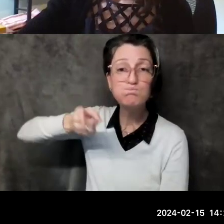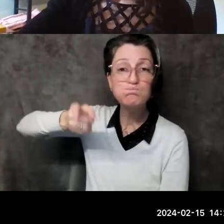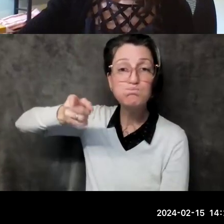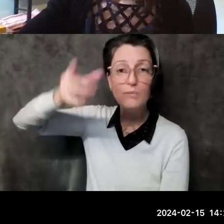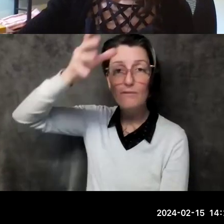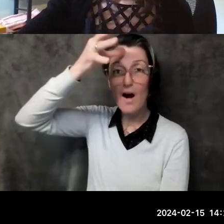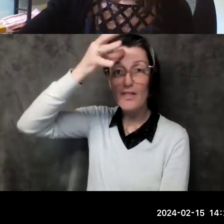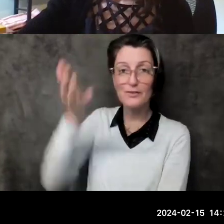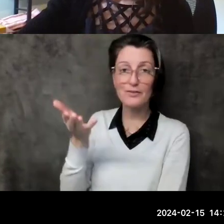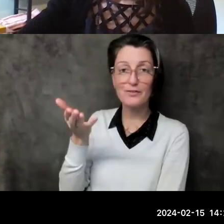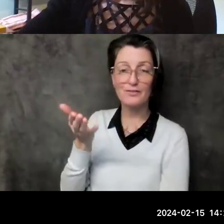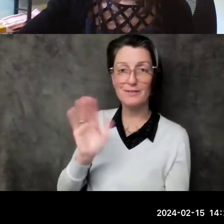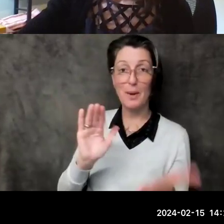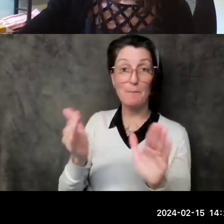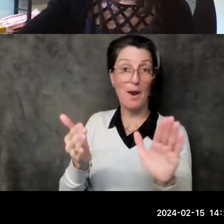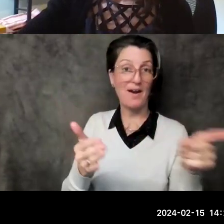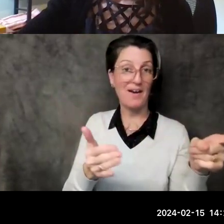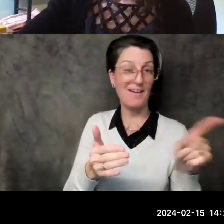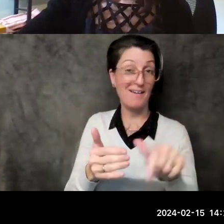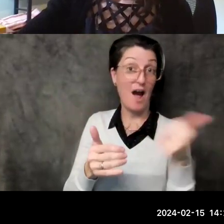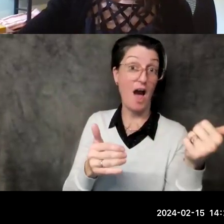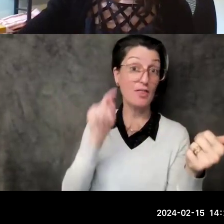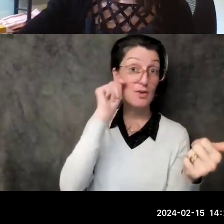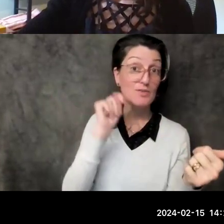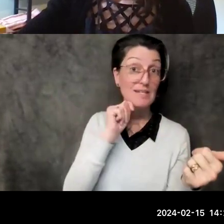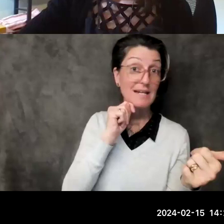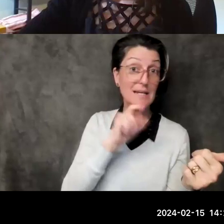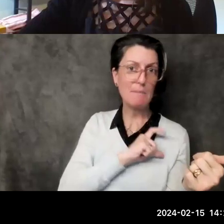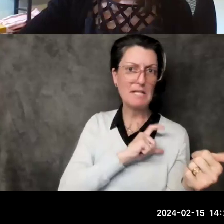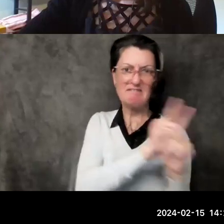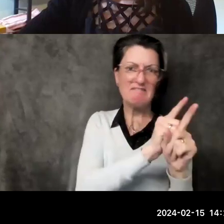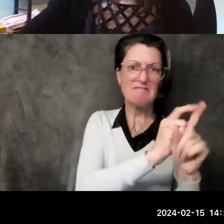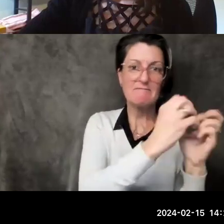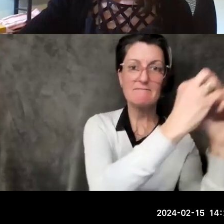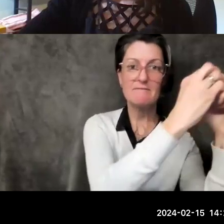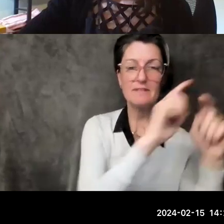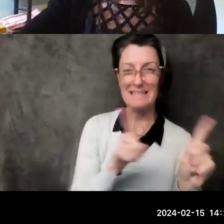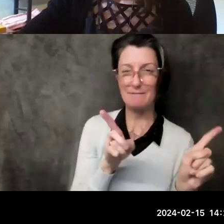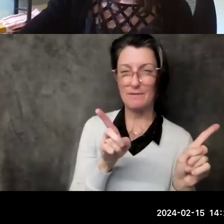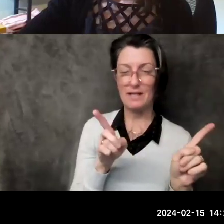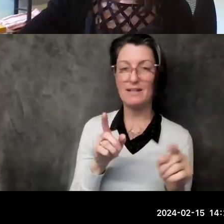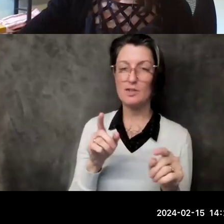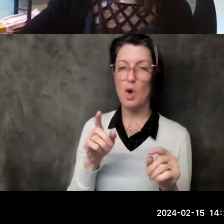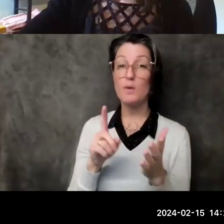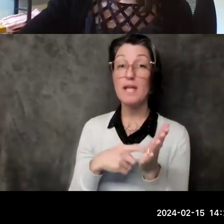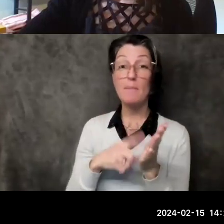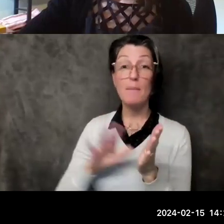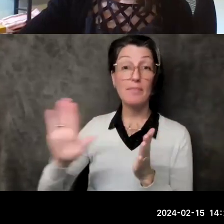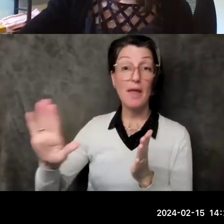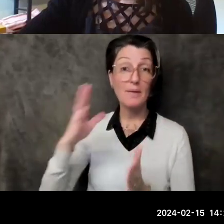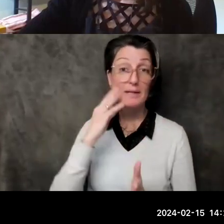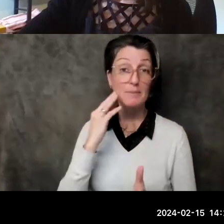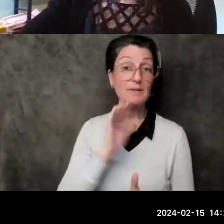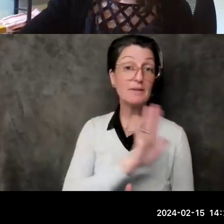goes through in relationship with police, for example, right? So sometimes stories just collide and you have to sort out